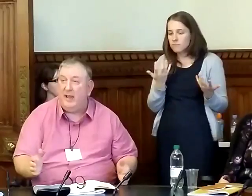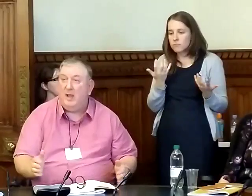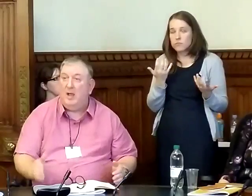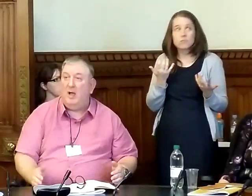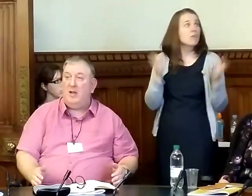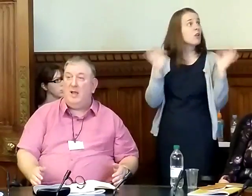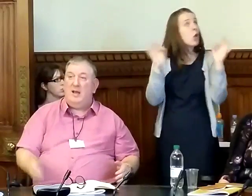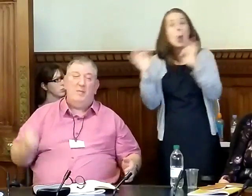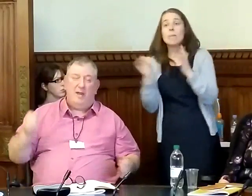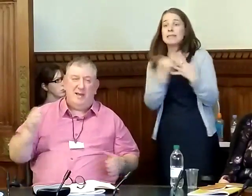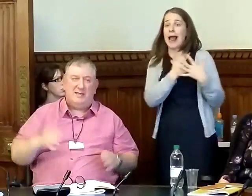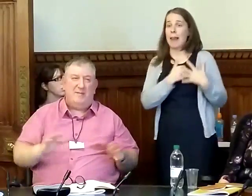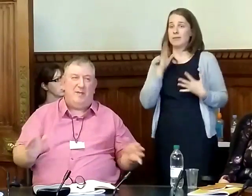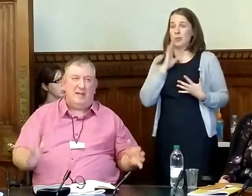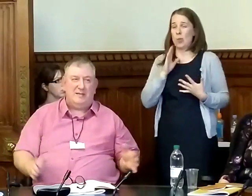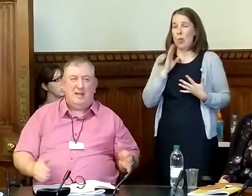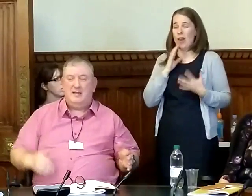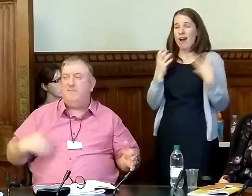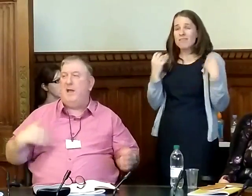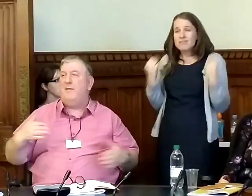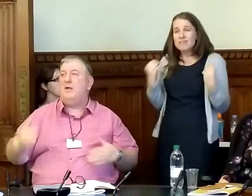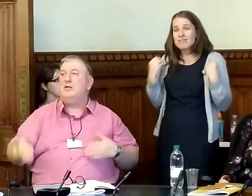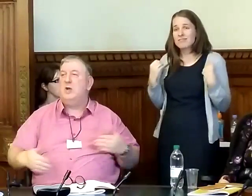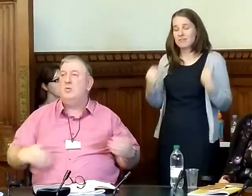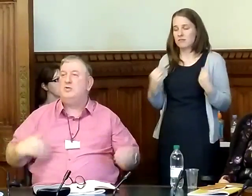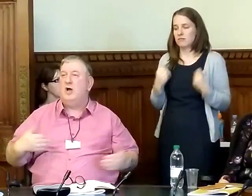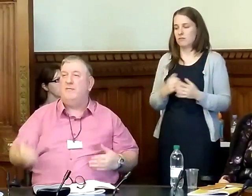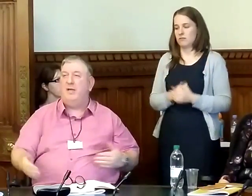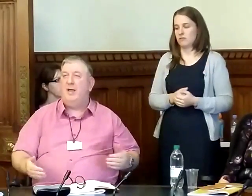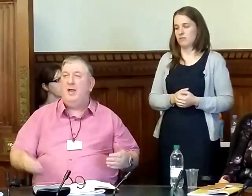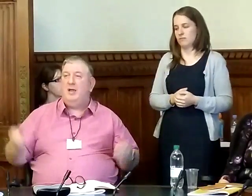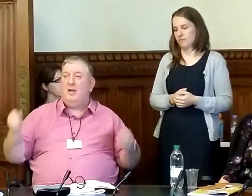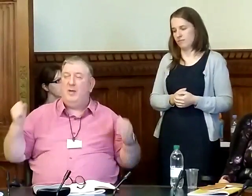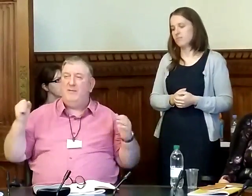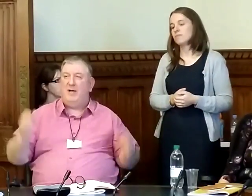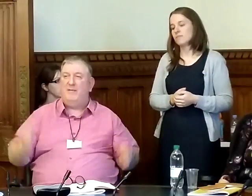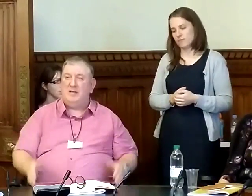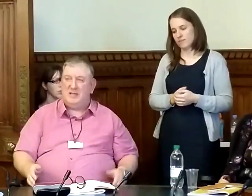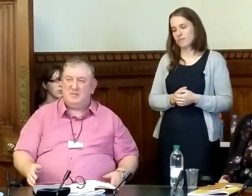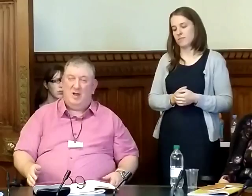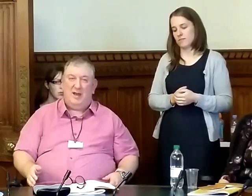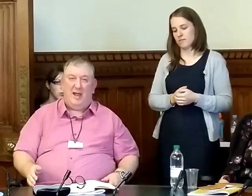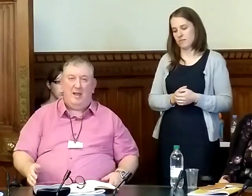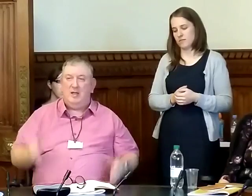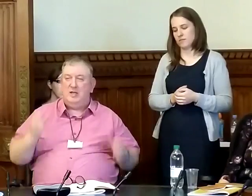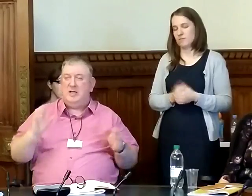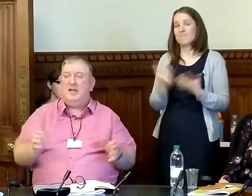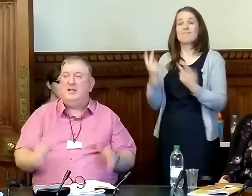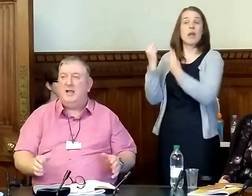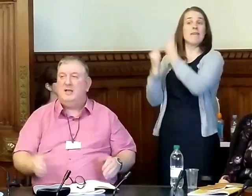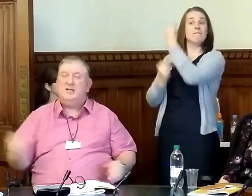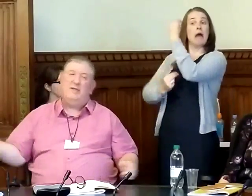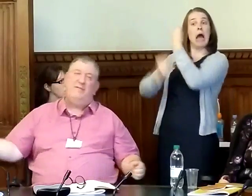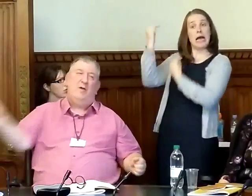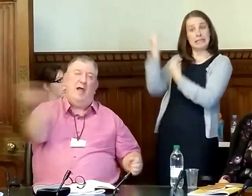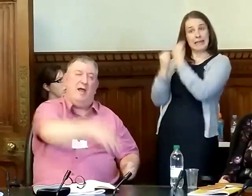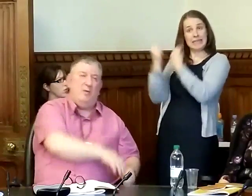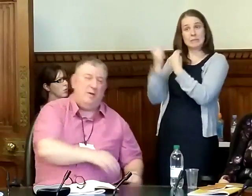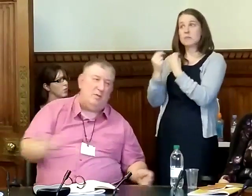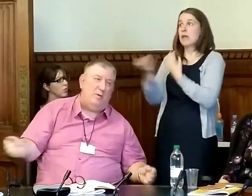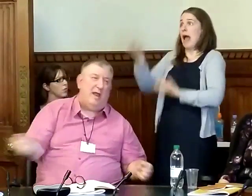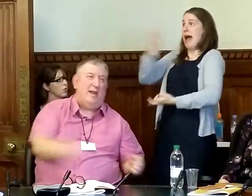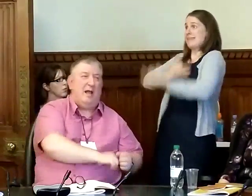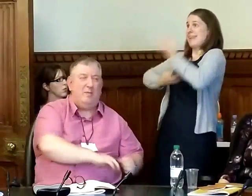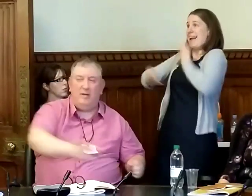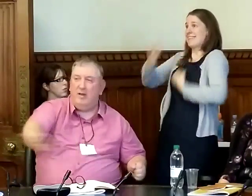and things like that. Okay, and this other thing is the bearing your soul side of it. Now, whenever you have an assessment like that, you take your dignity, you throw